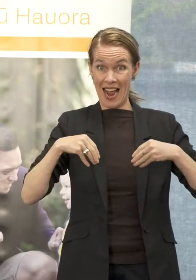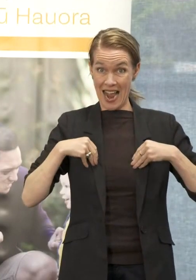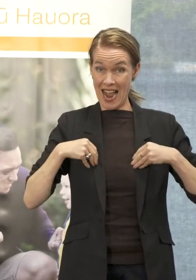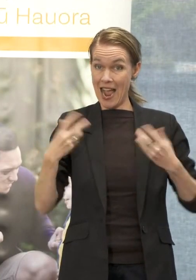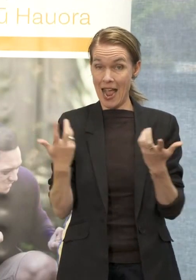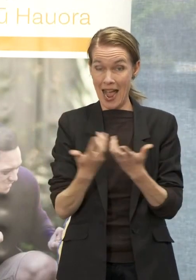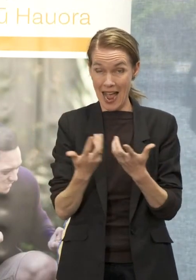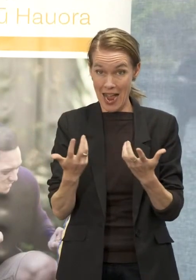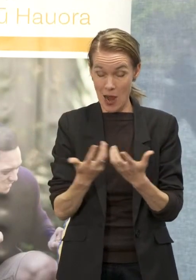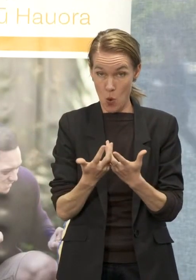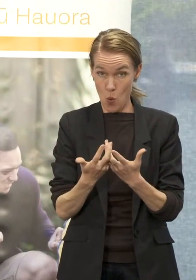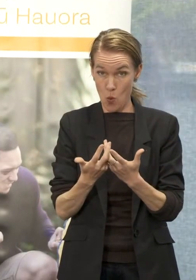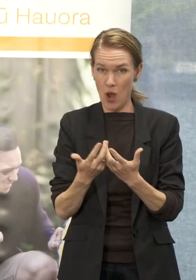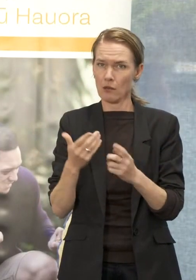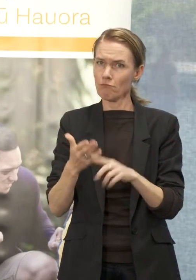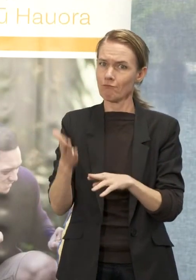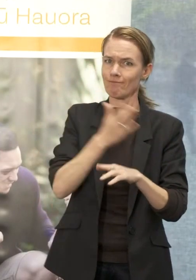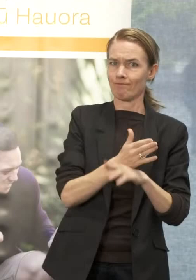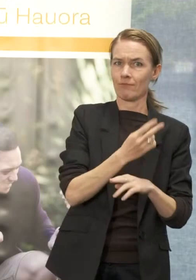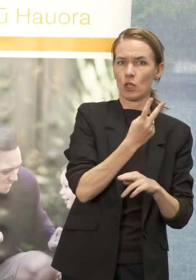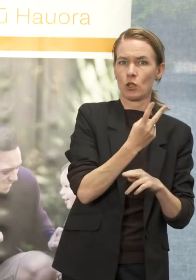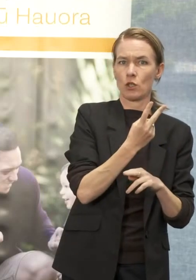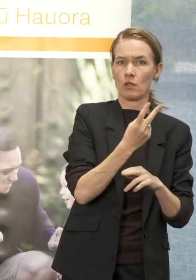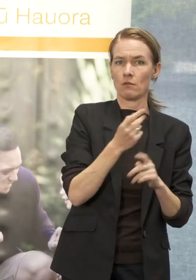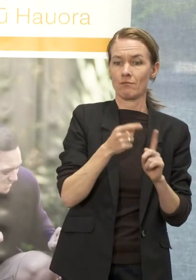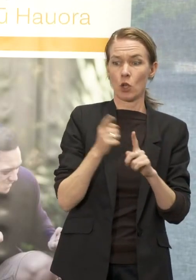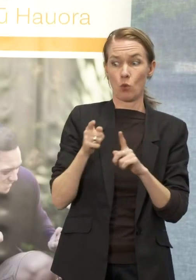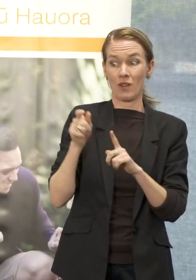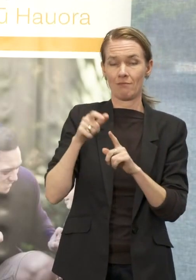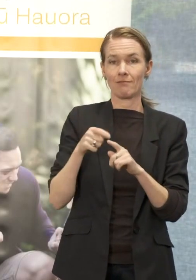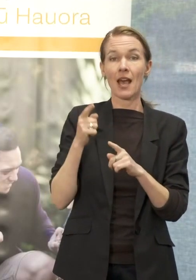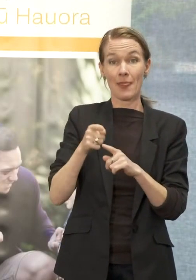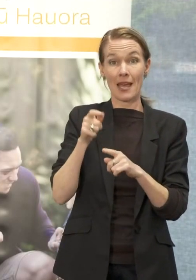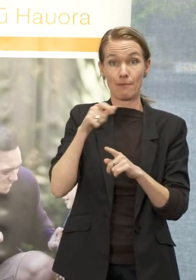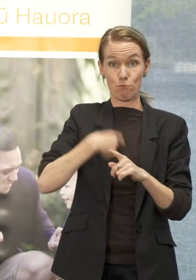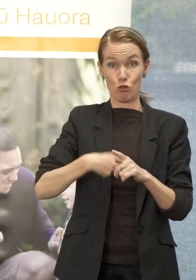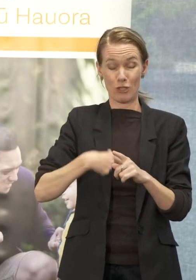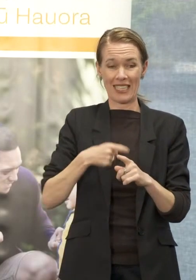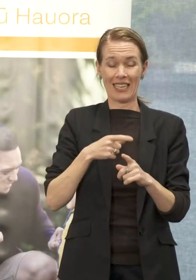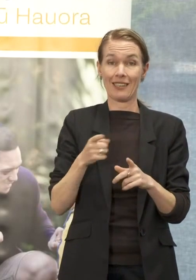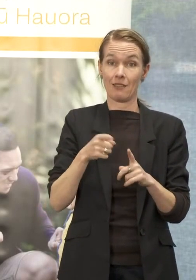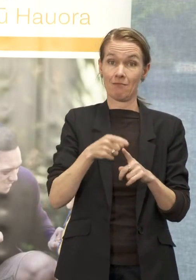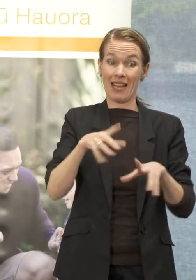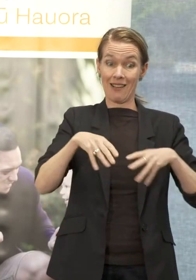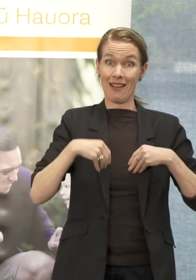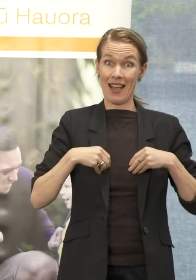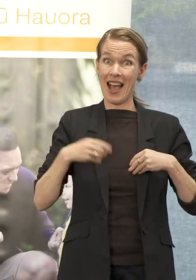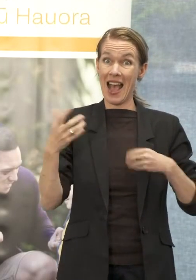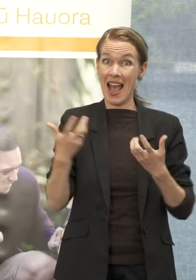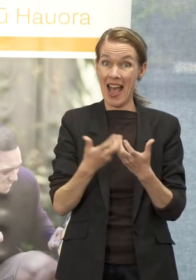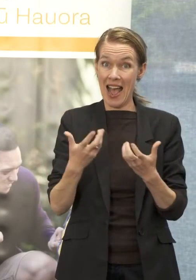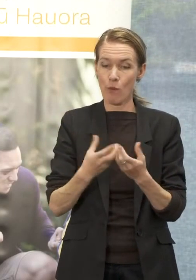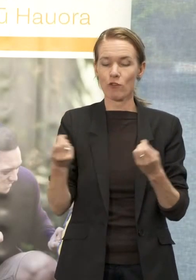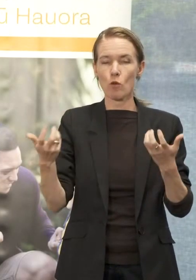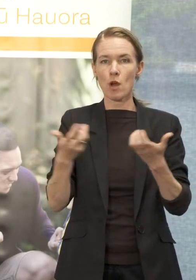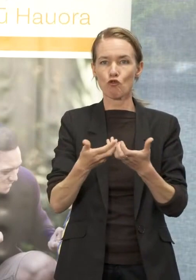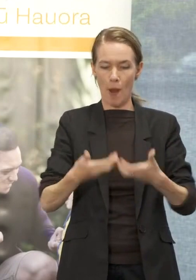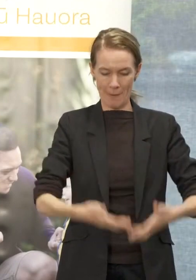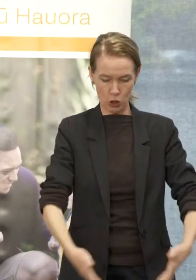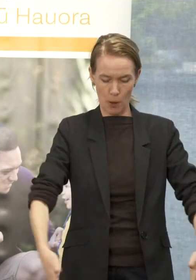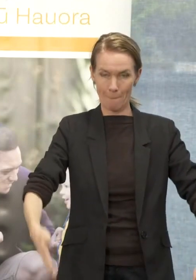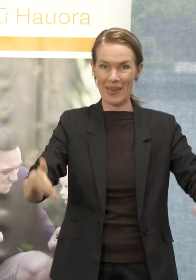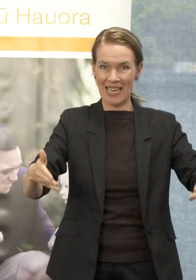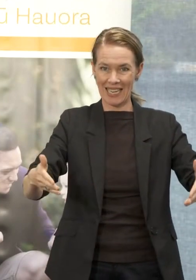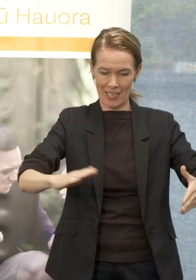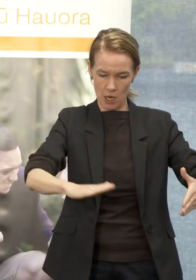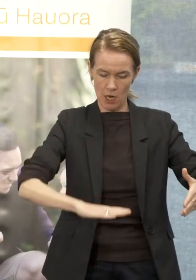person, the 23rd of September result, via the surface of a rubbish bin, which was